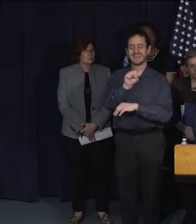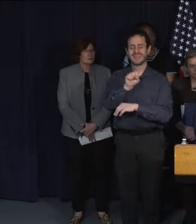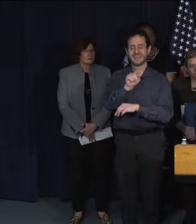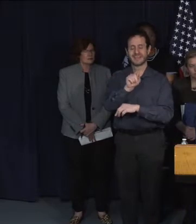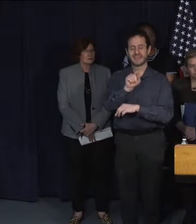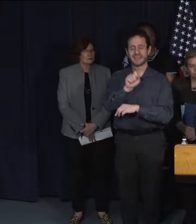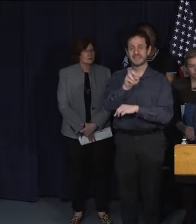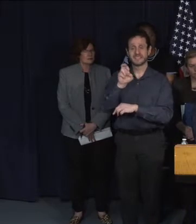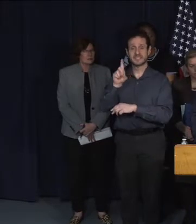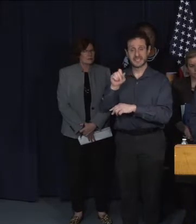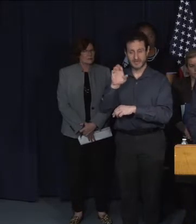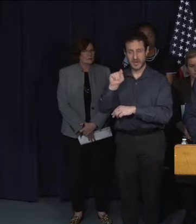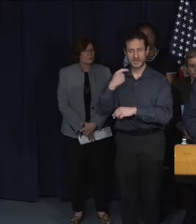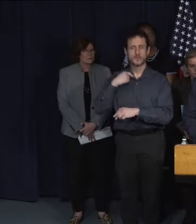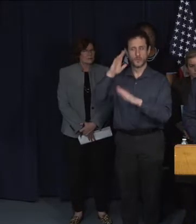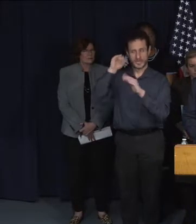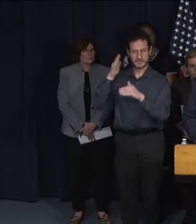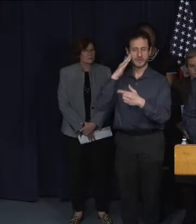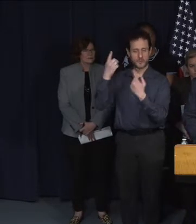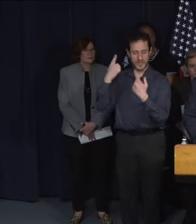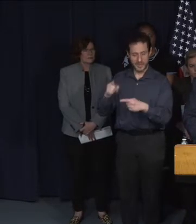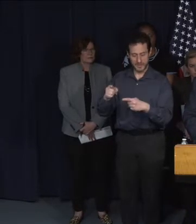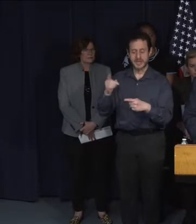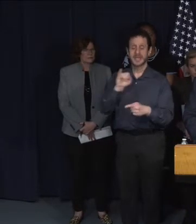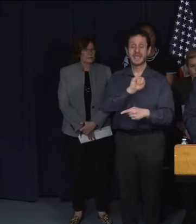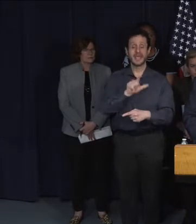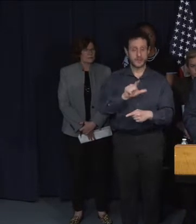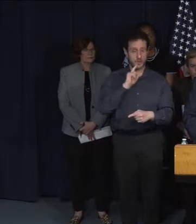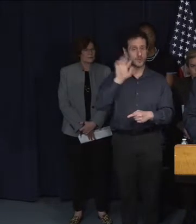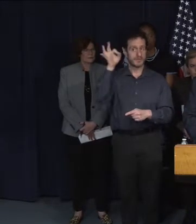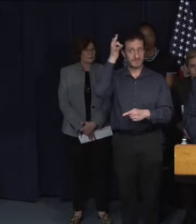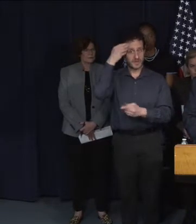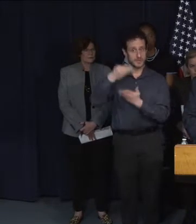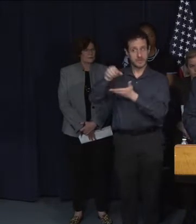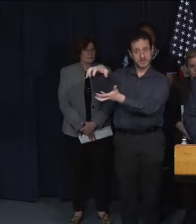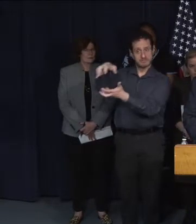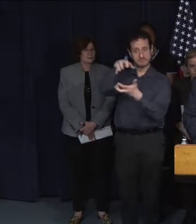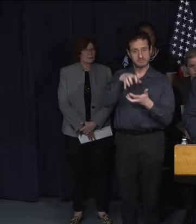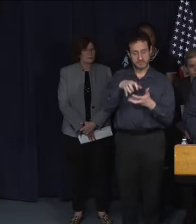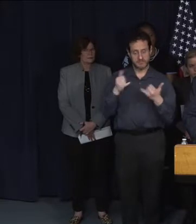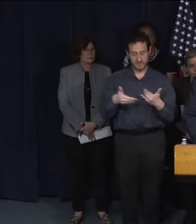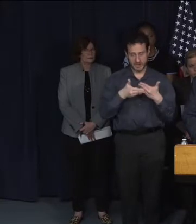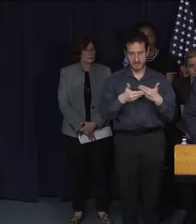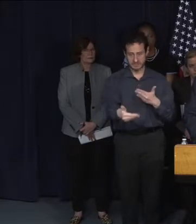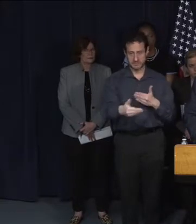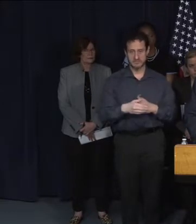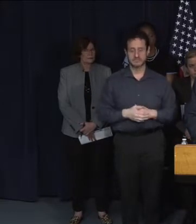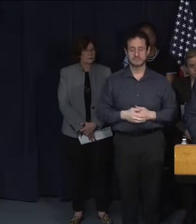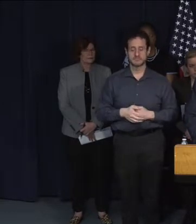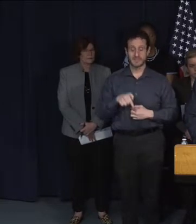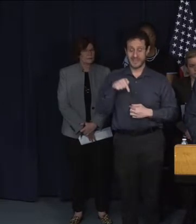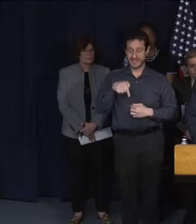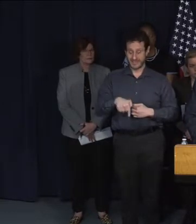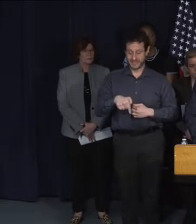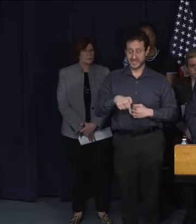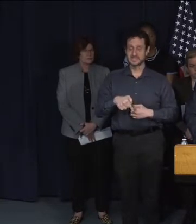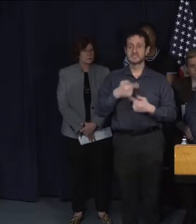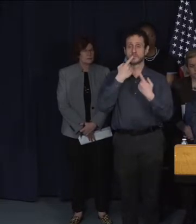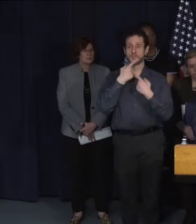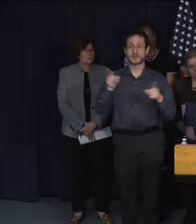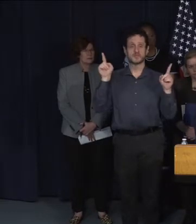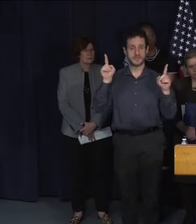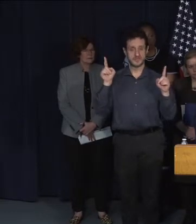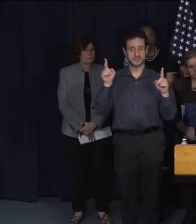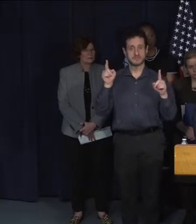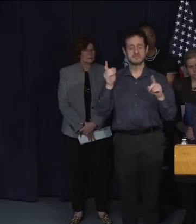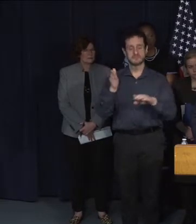qualifies Illinois for federal reimbursement dollars from this point forward. This proclamation also enhances